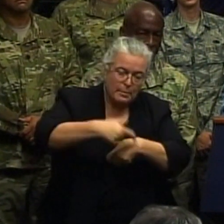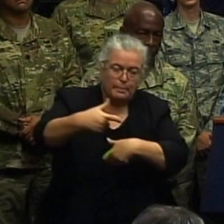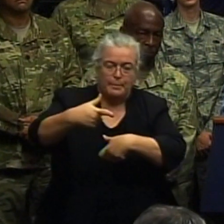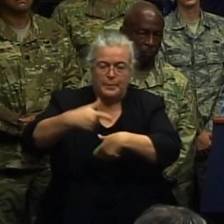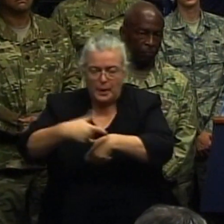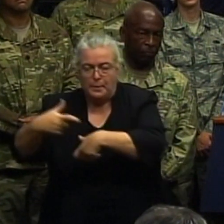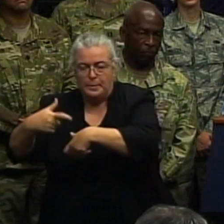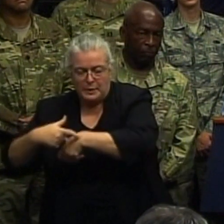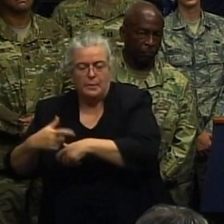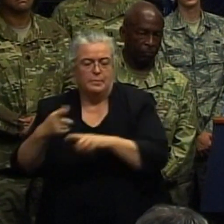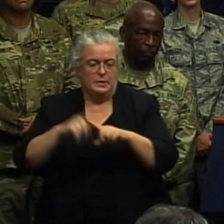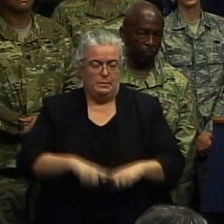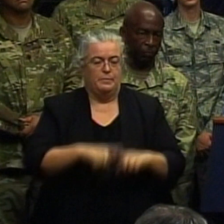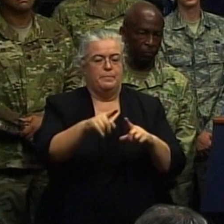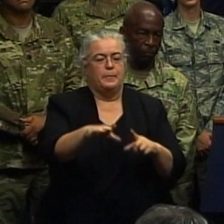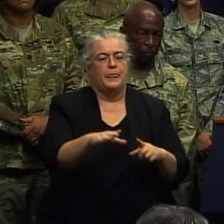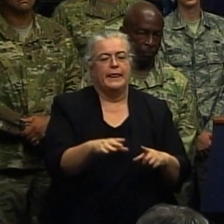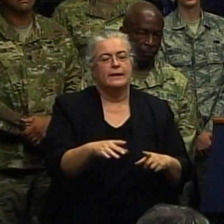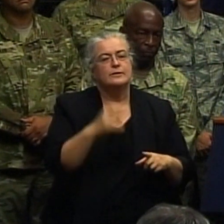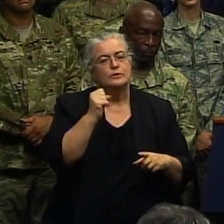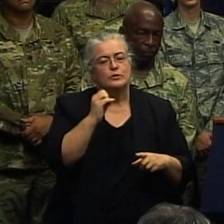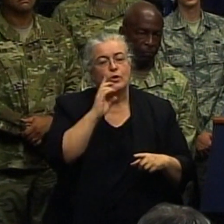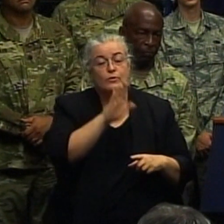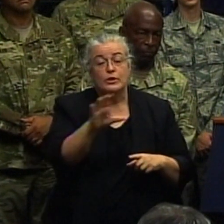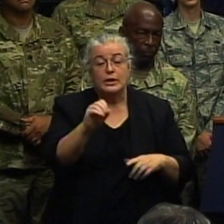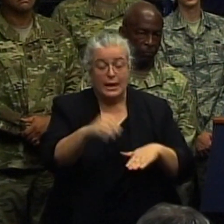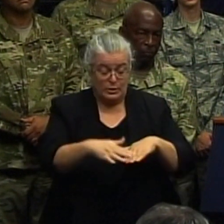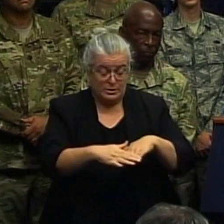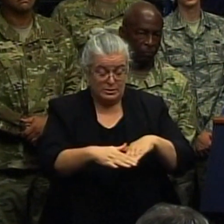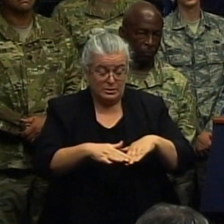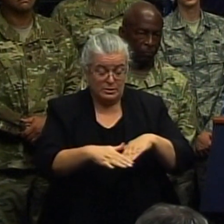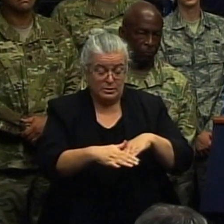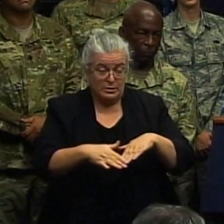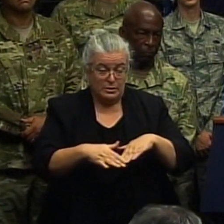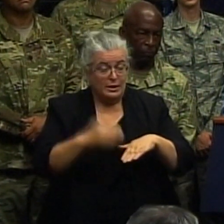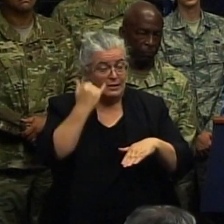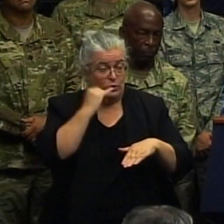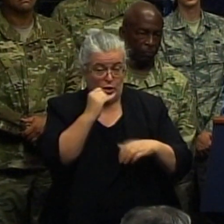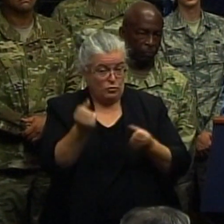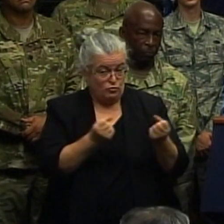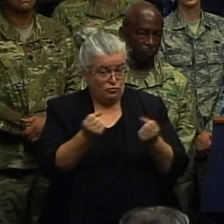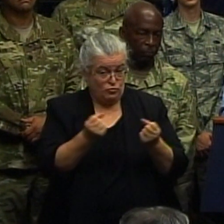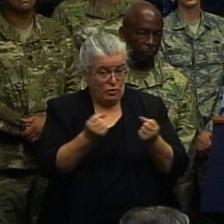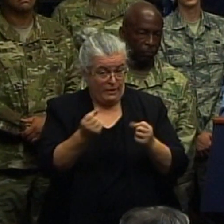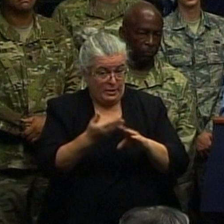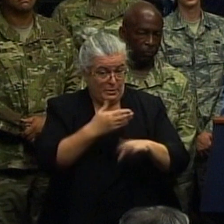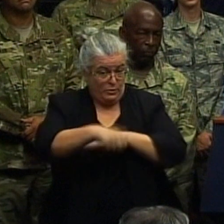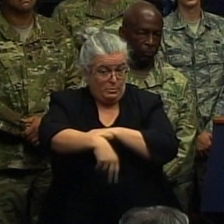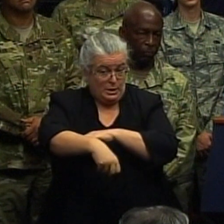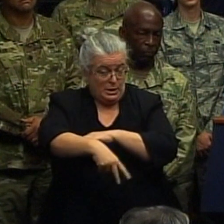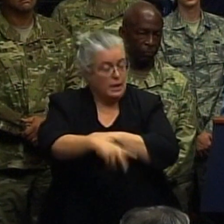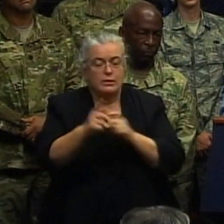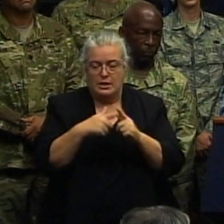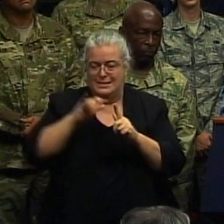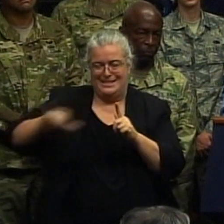storm's coming through. So we're telling people in those counties in the southern part of the state, if you're not on the road by midnight, all right, don't get on the road. We